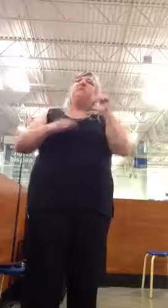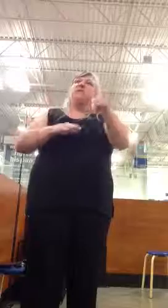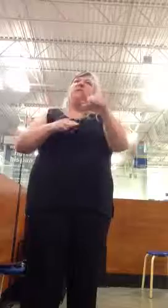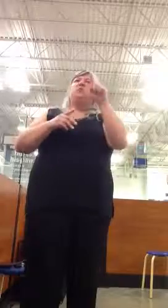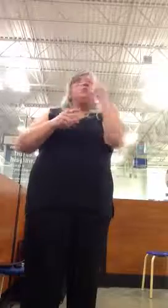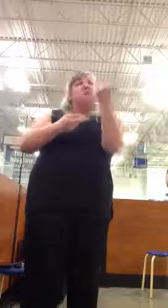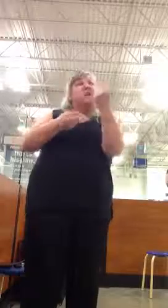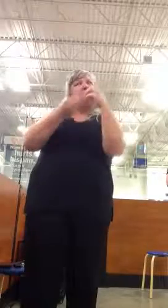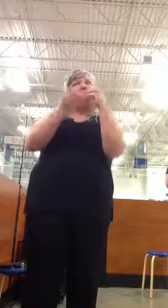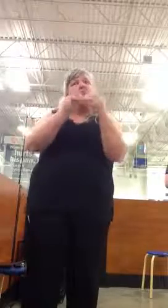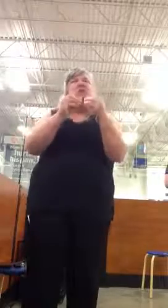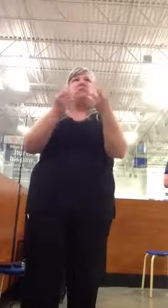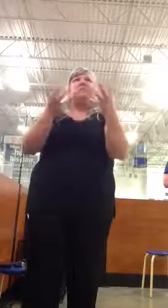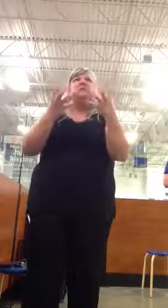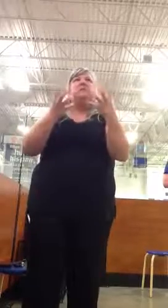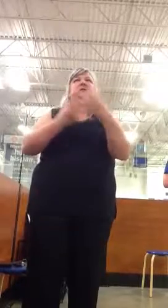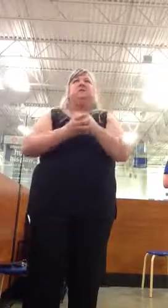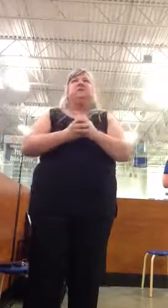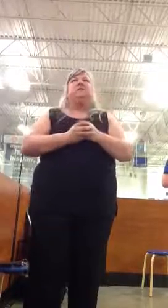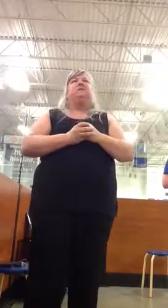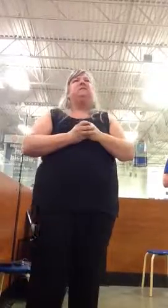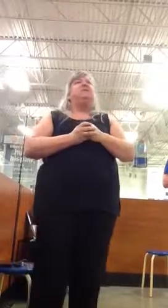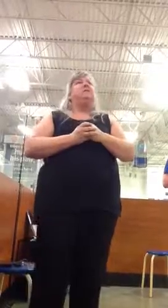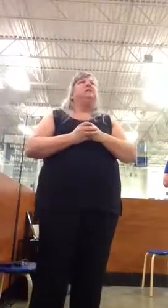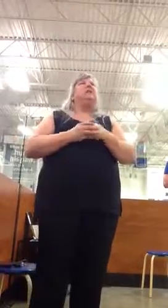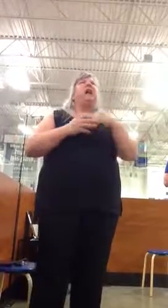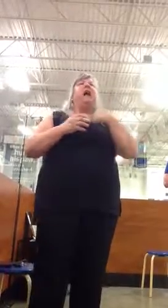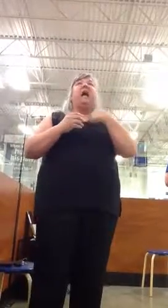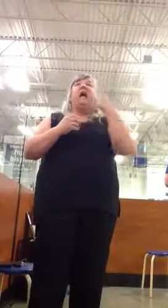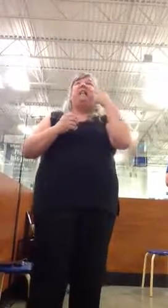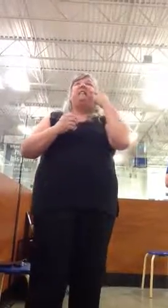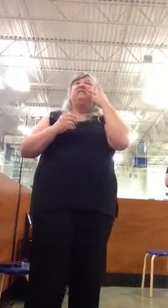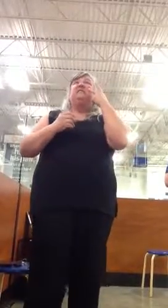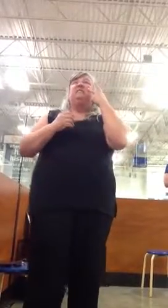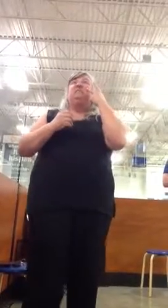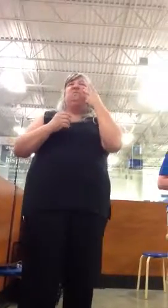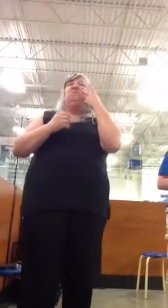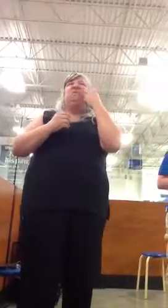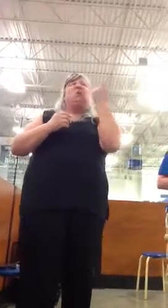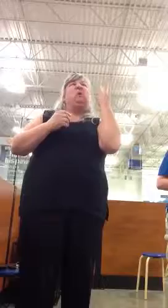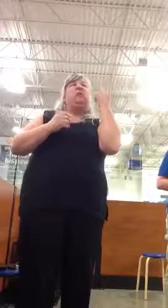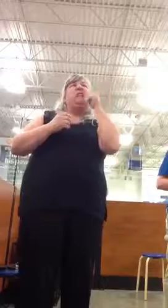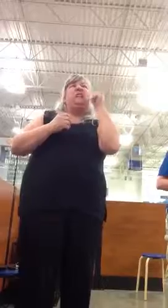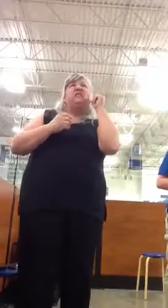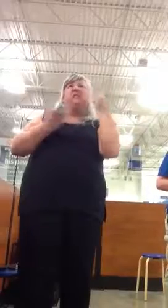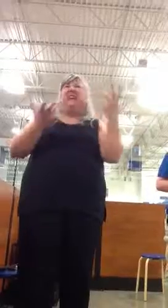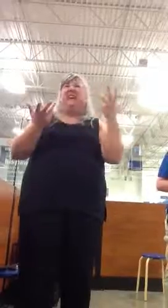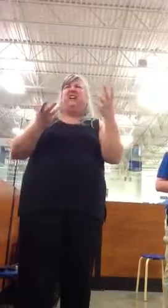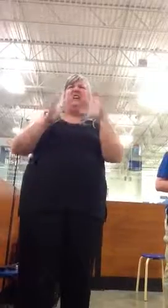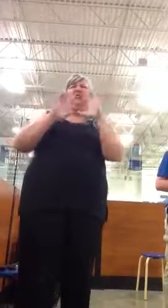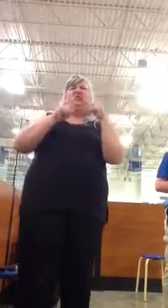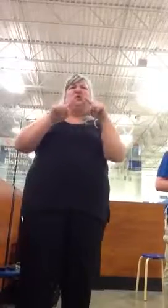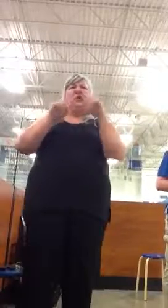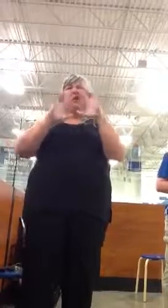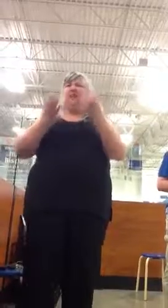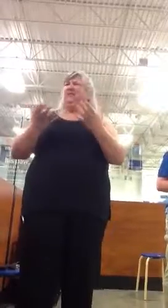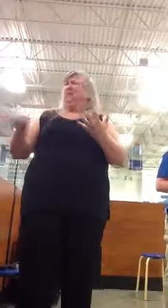I looked at it yesterday in class. I'm like, wait, why was I having problems with this? It's not that